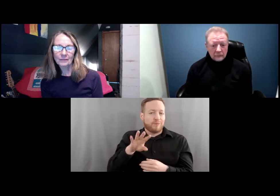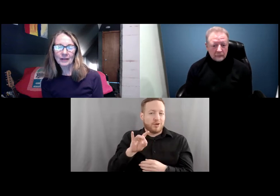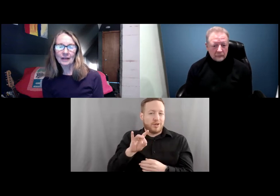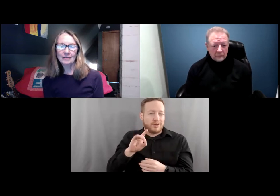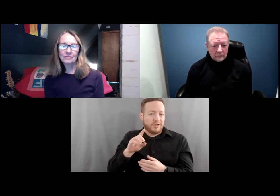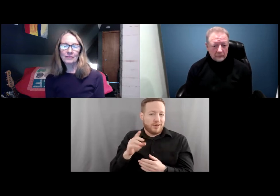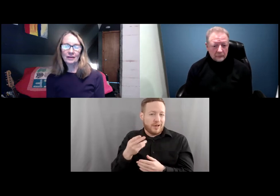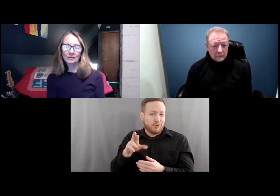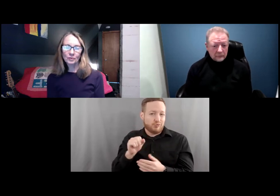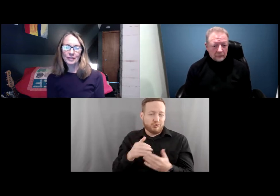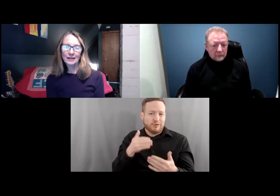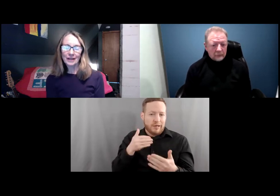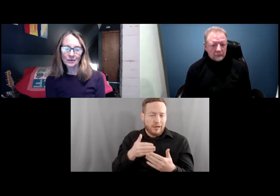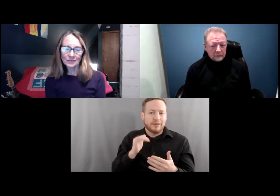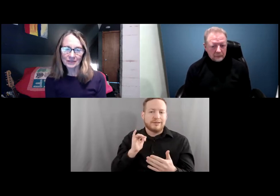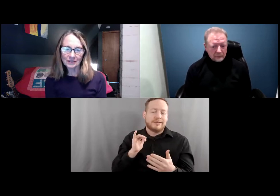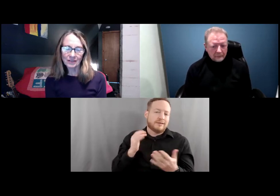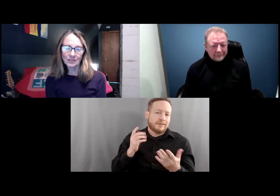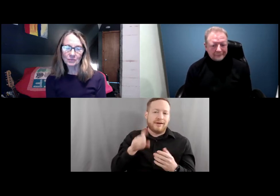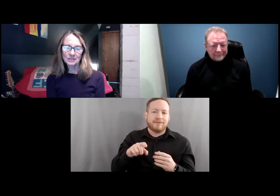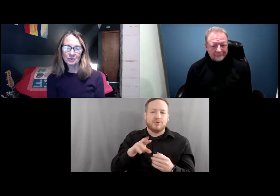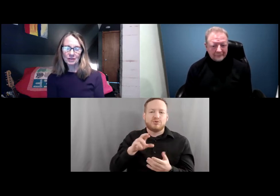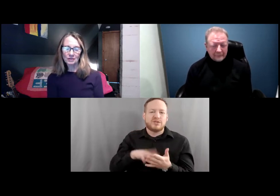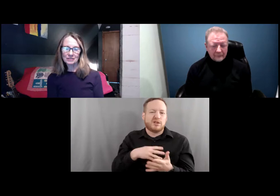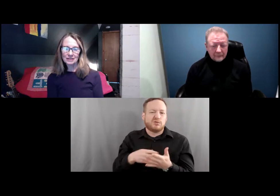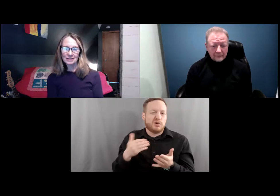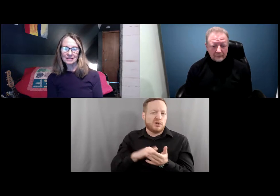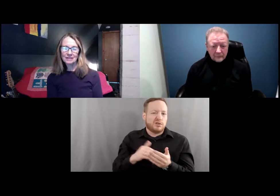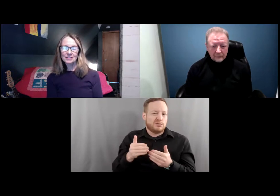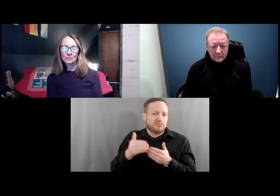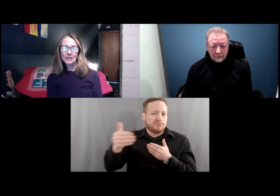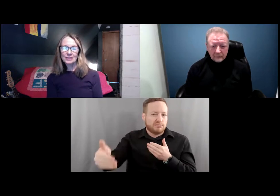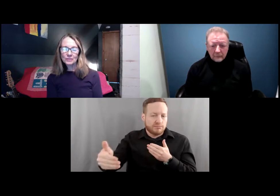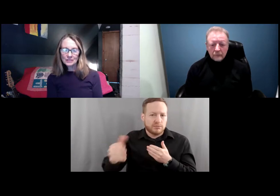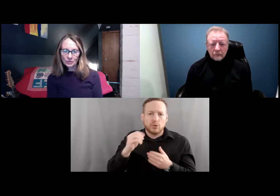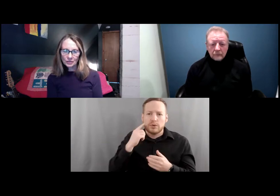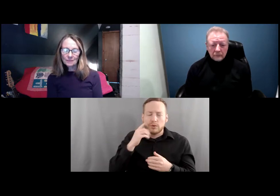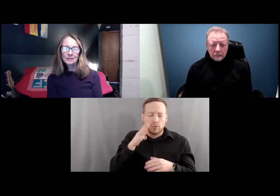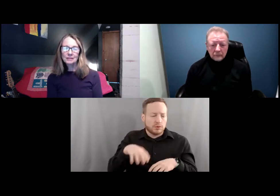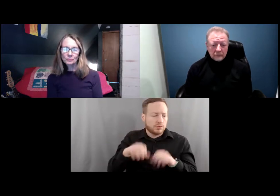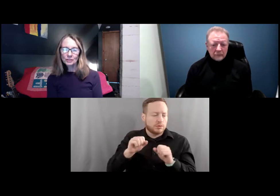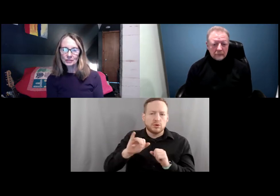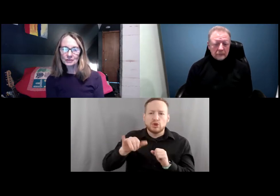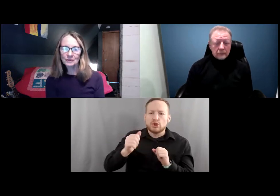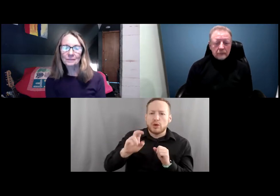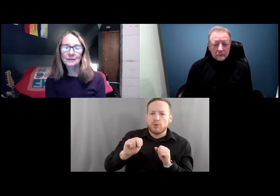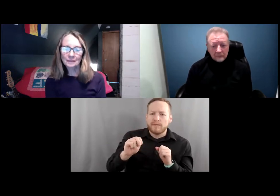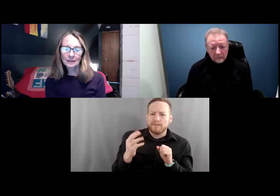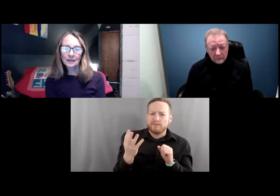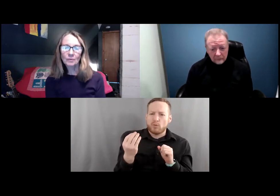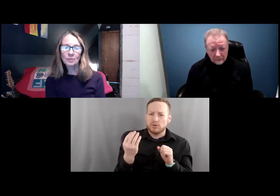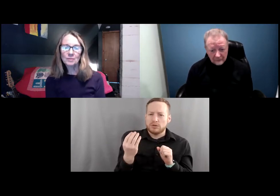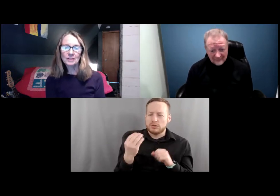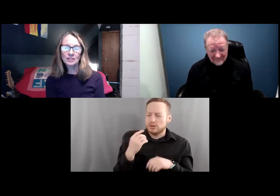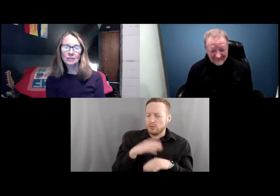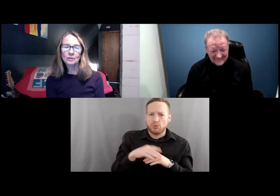but we hadn't filed 48 hours in advance with the Secretary of State, so we had to reschedule that meeting, unfortunately. And